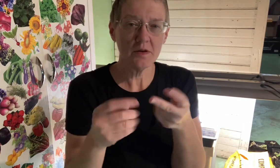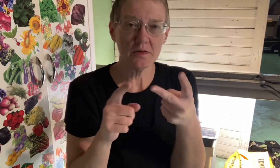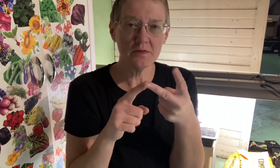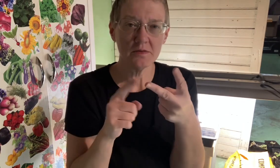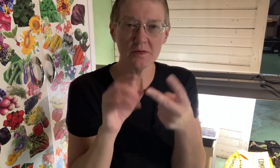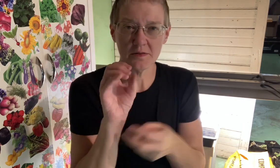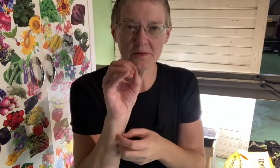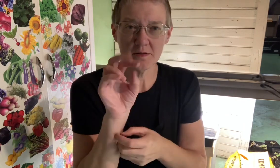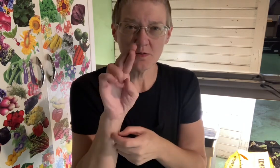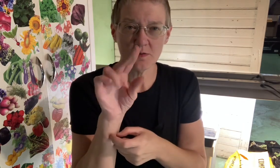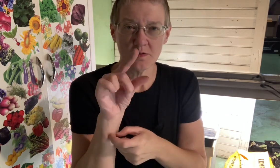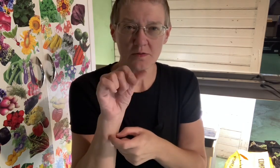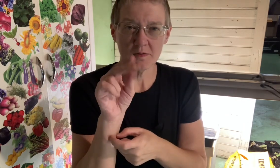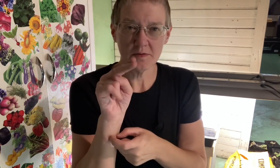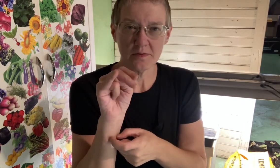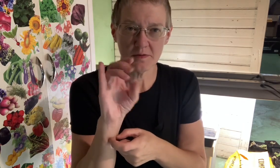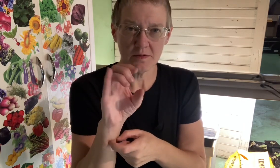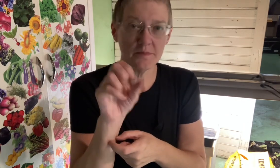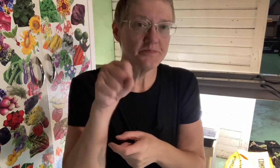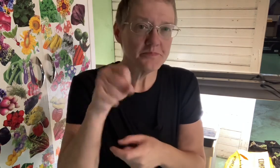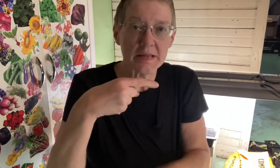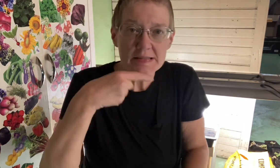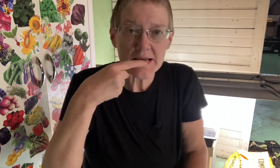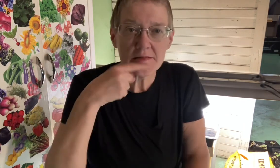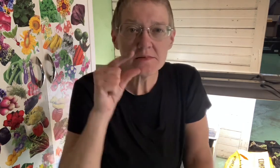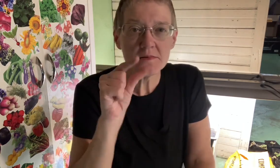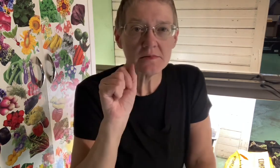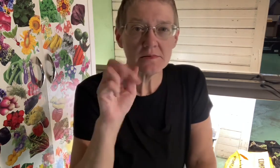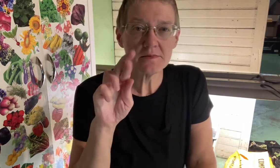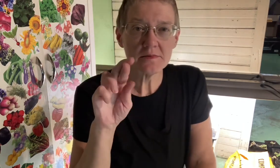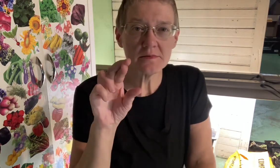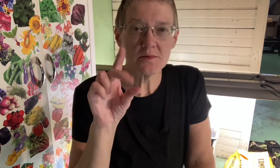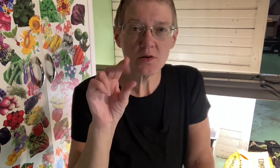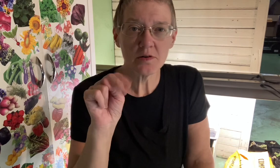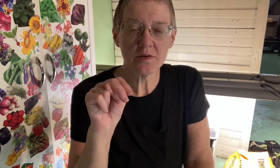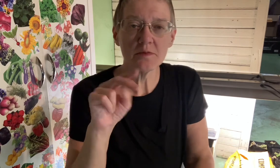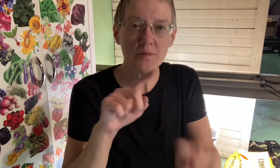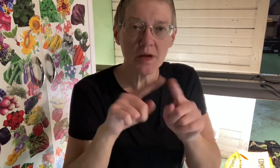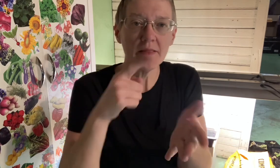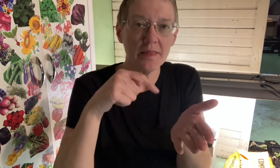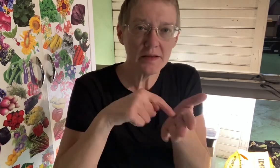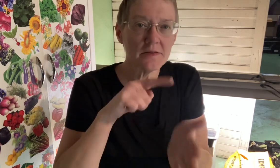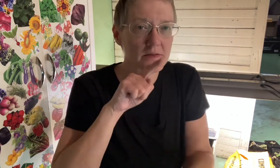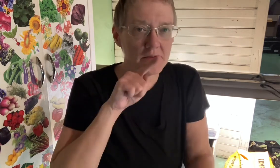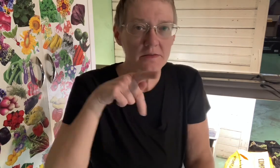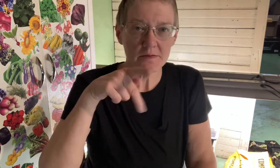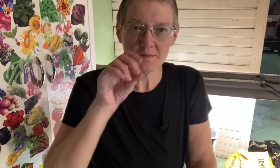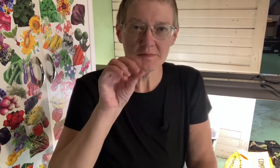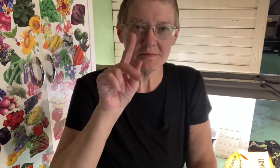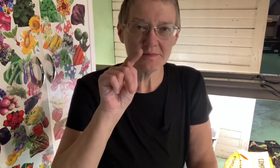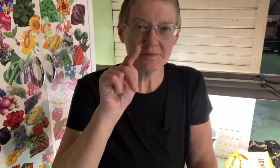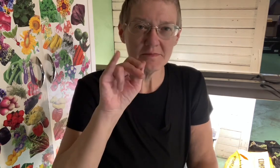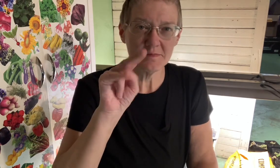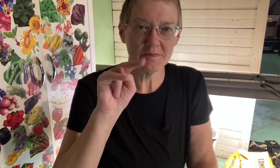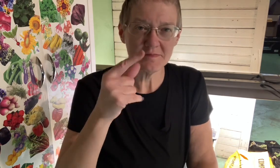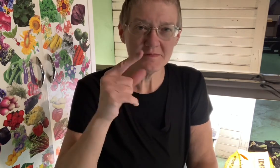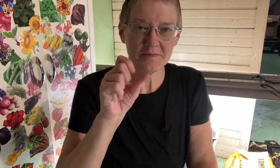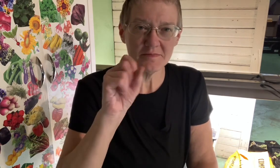decided to buy the organic. Yeah, it says garden, but it is a potting soil mix.